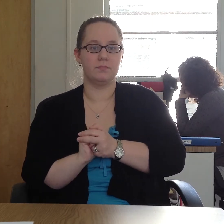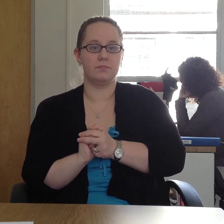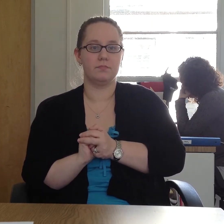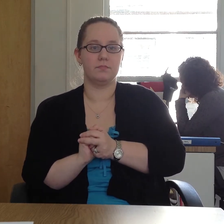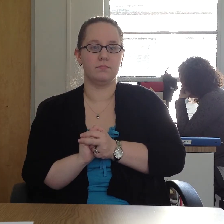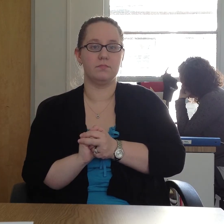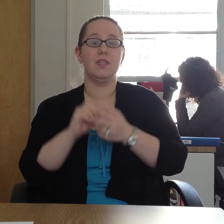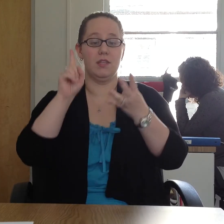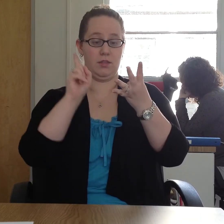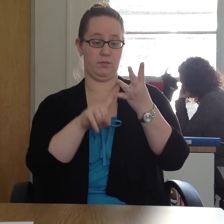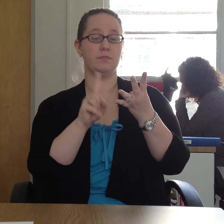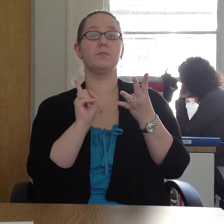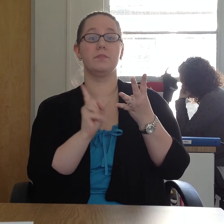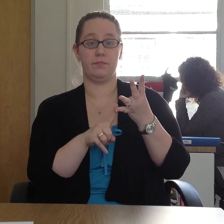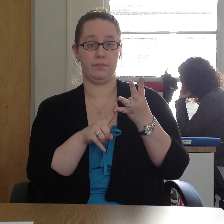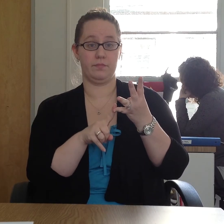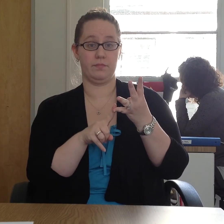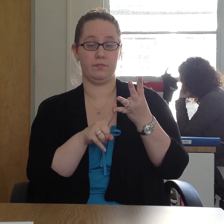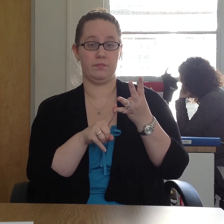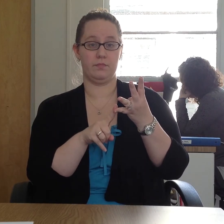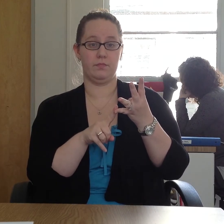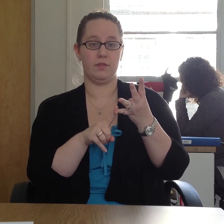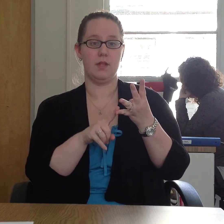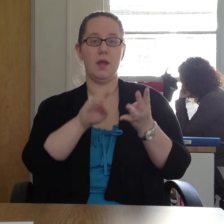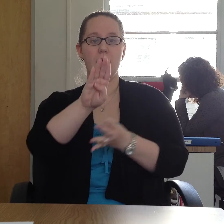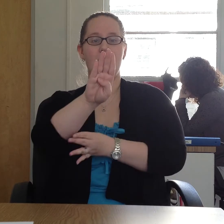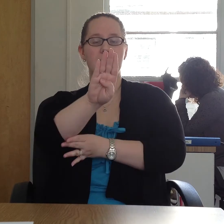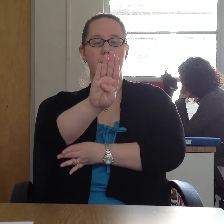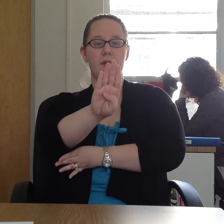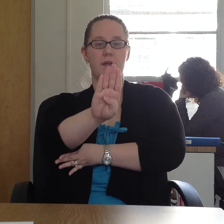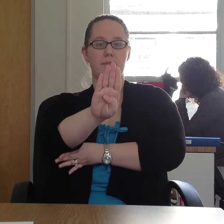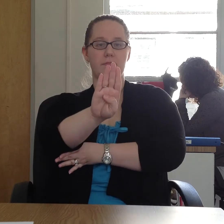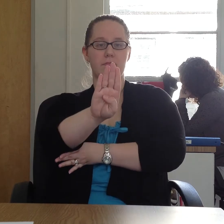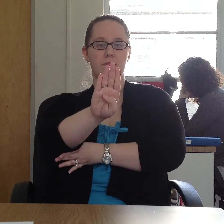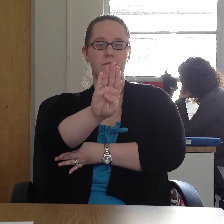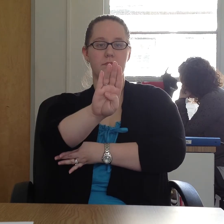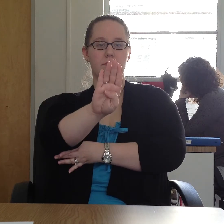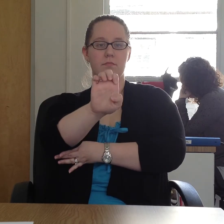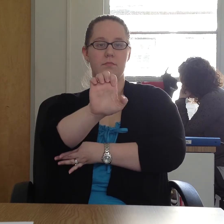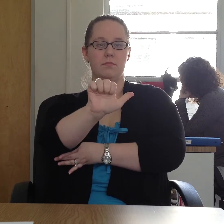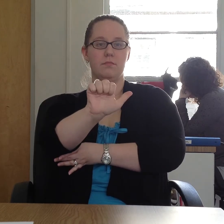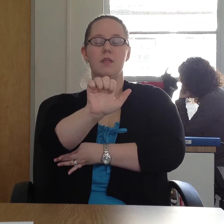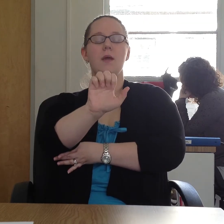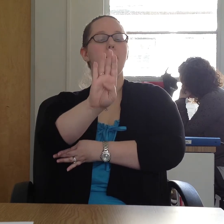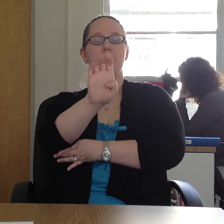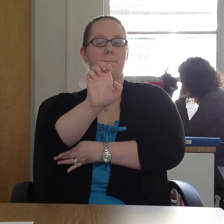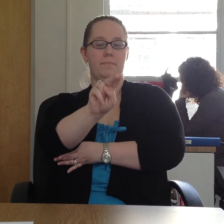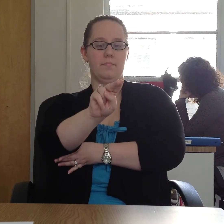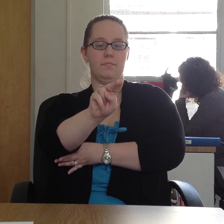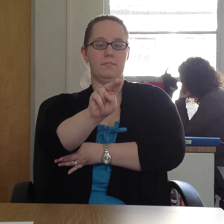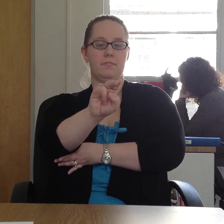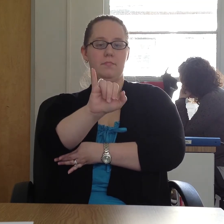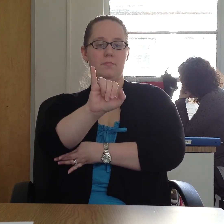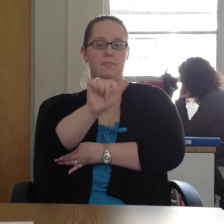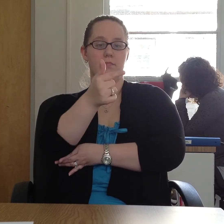Number 4, benign bacteria. How do you spell benign? BENIGN.